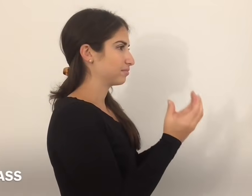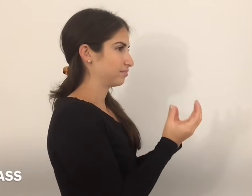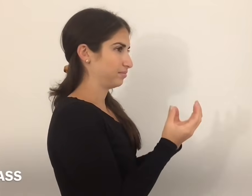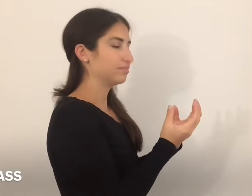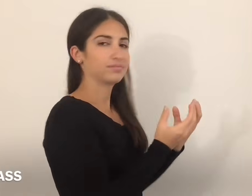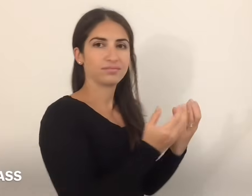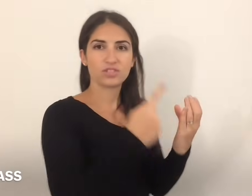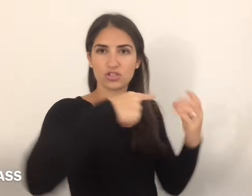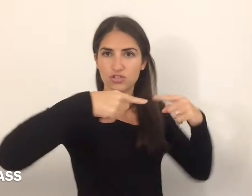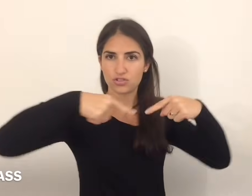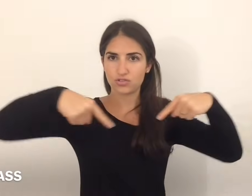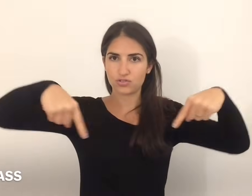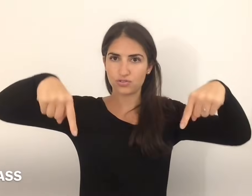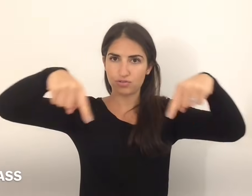Class.